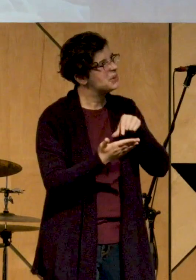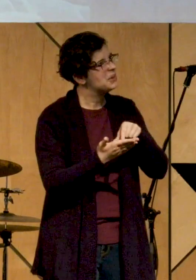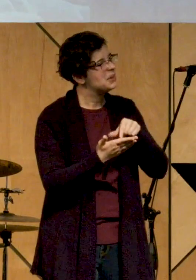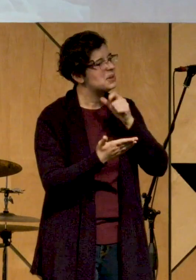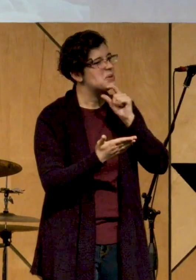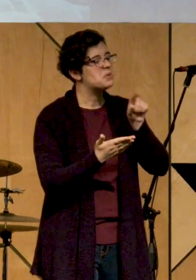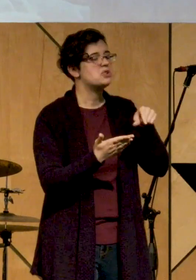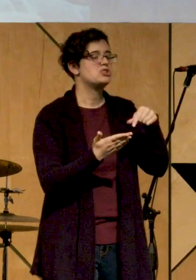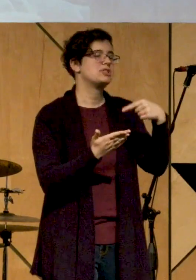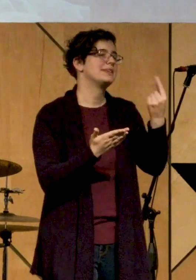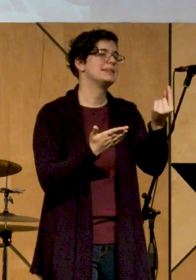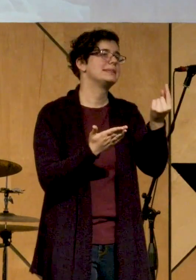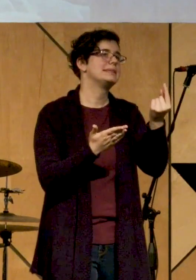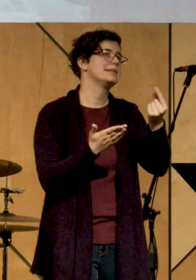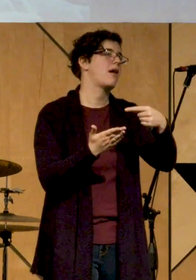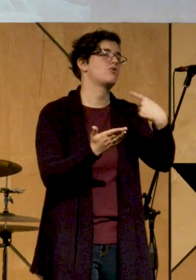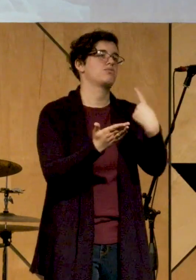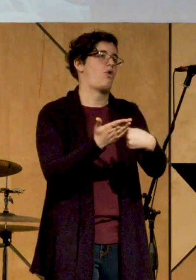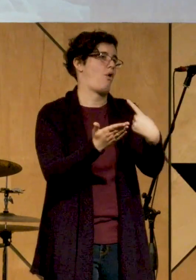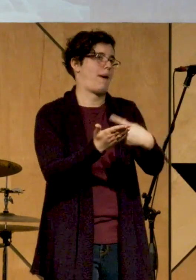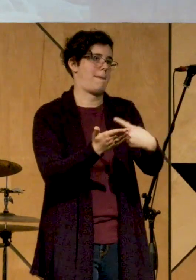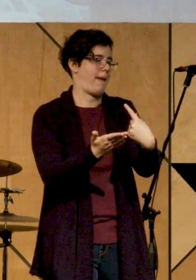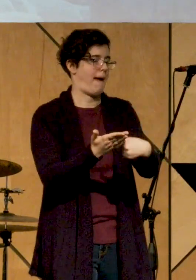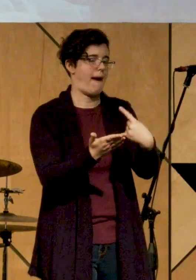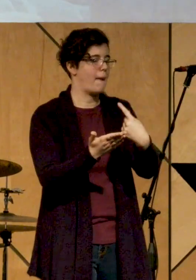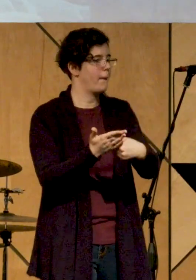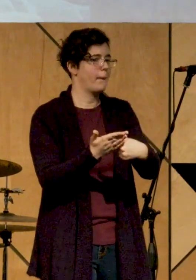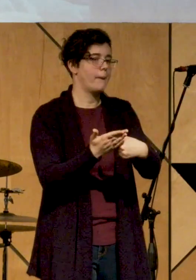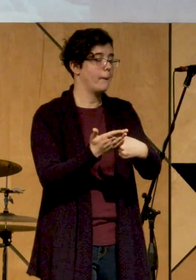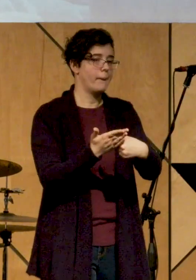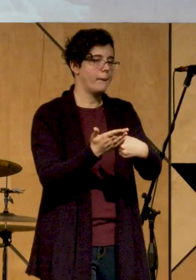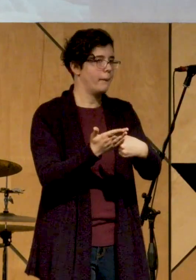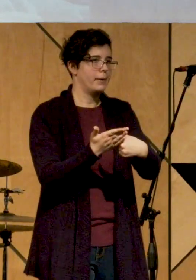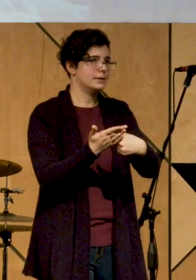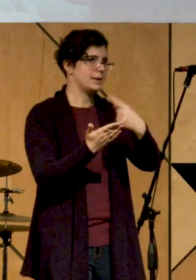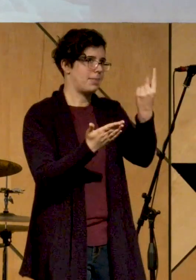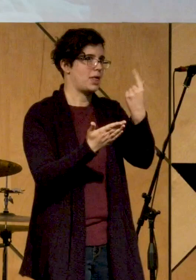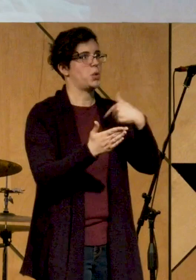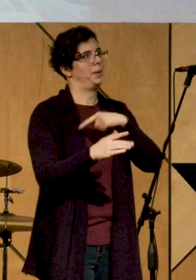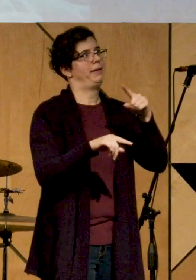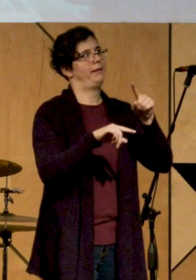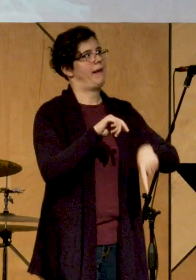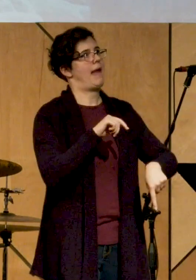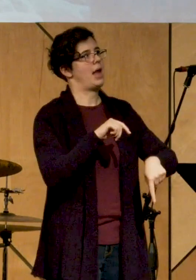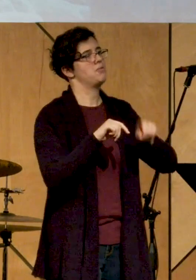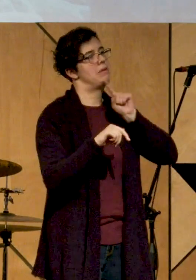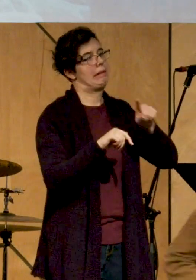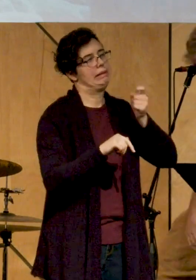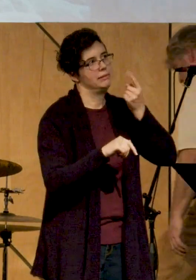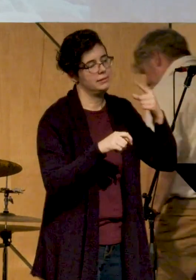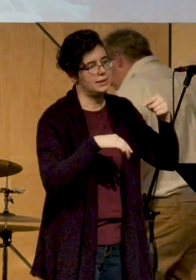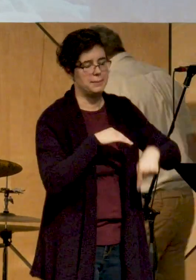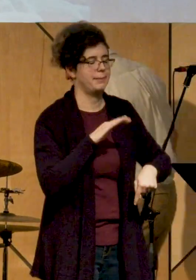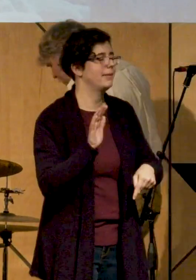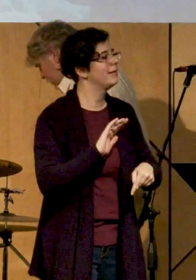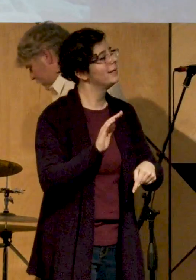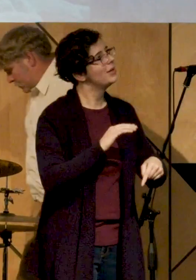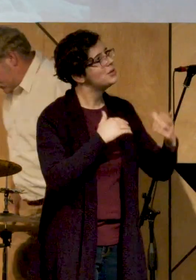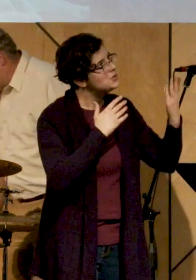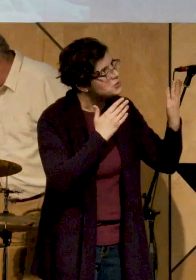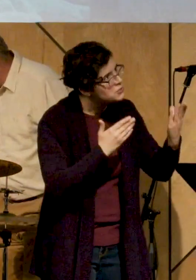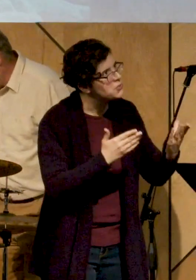just hypothetically talk about an amorphous, unknowable figure, but